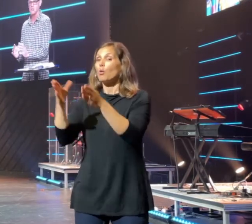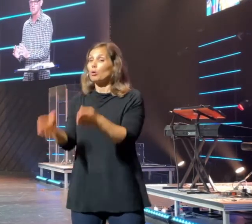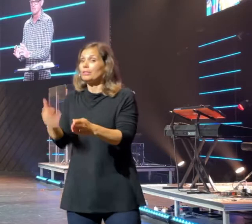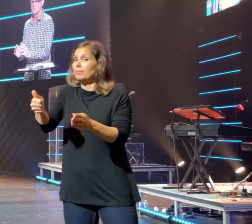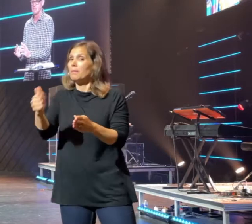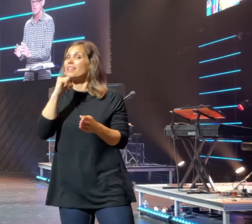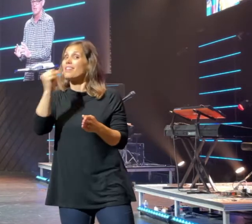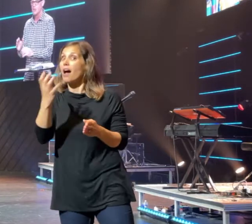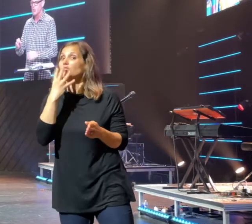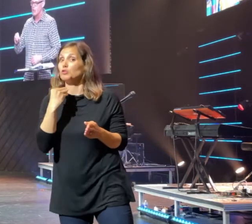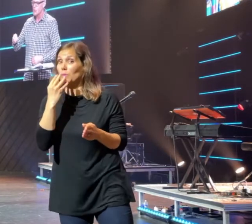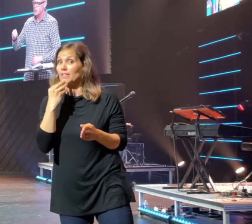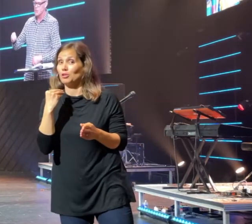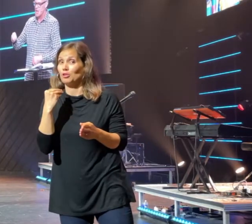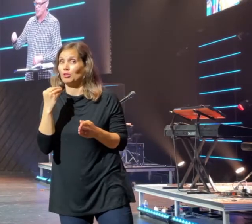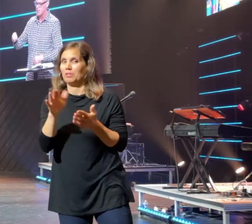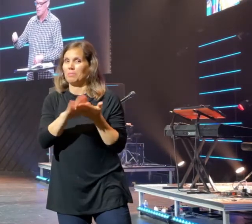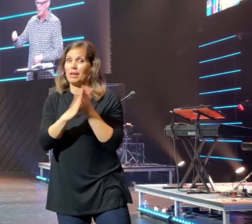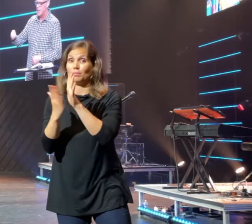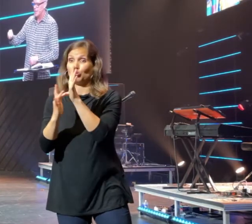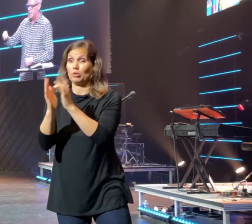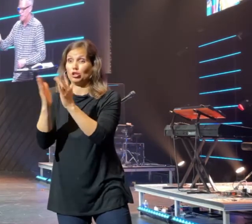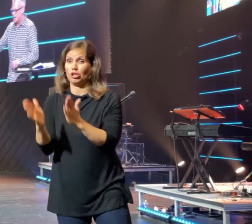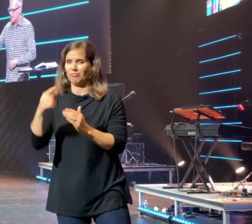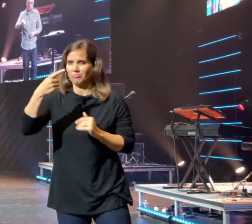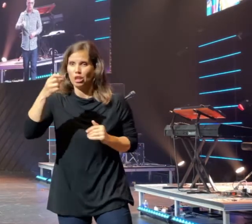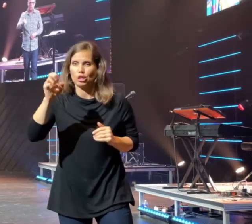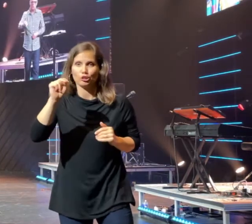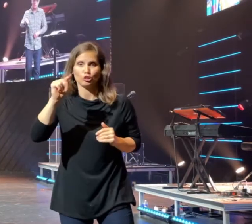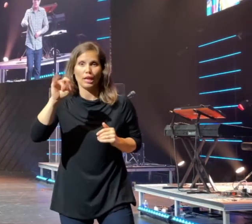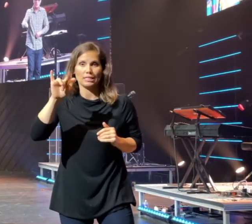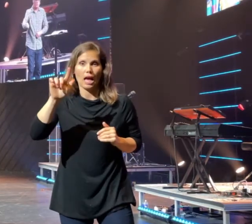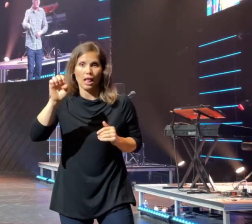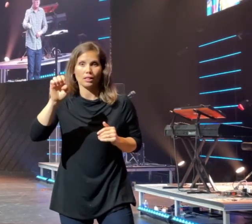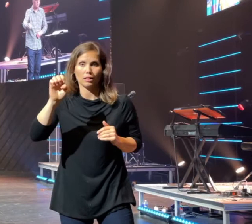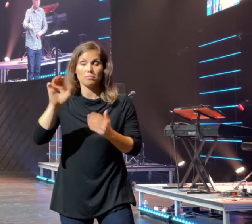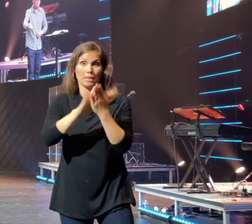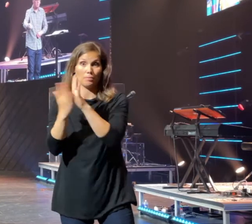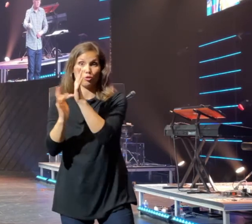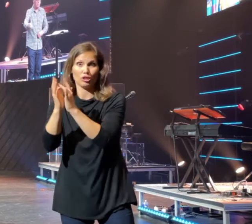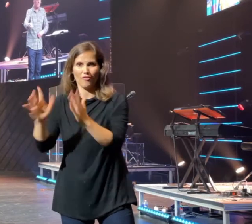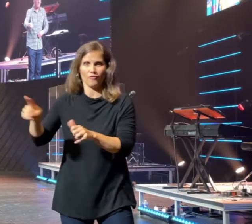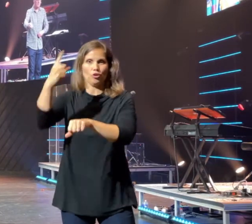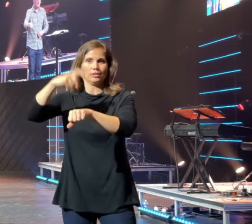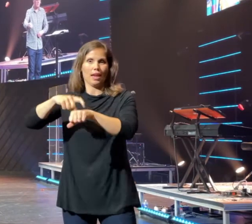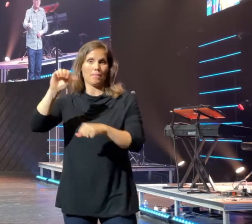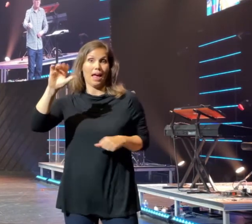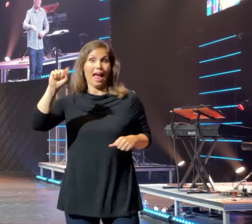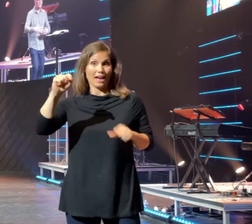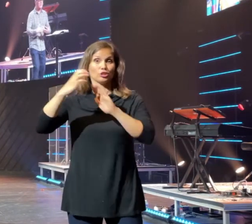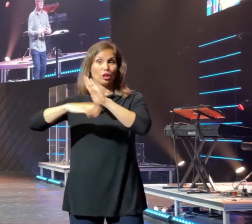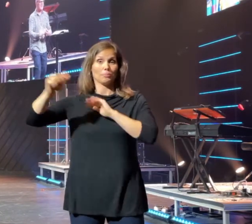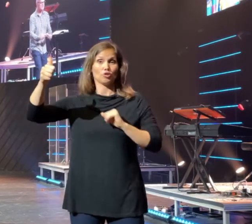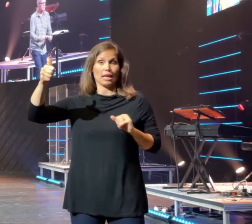Christian. Okay? The very first time a non-Jewish person becomes a Christian in the Bible's